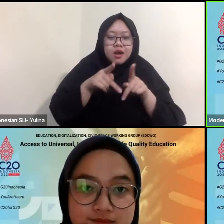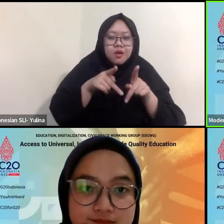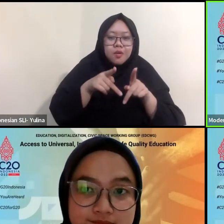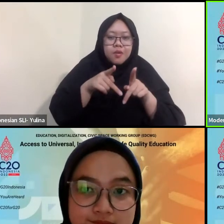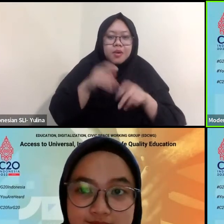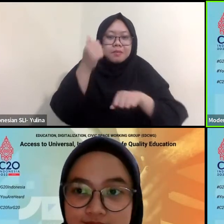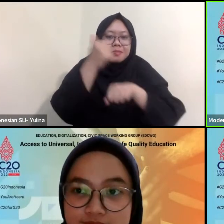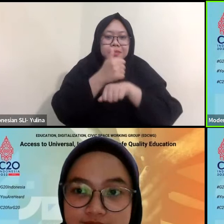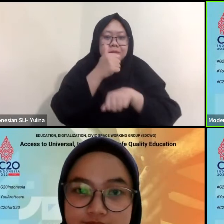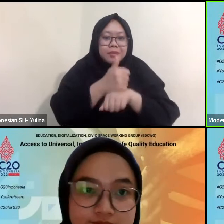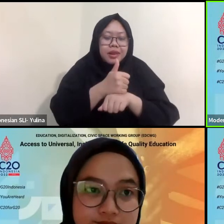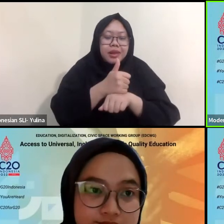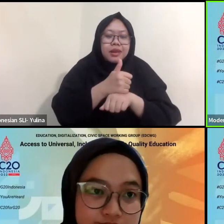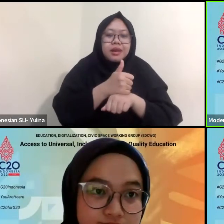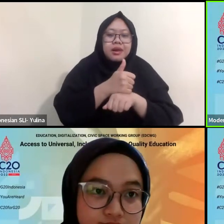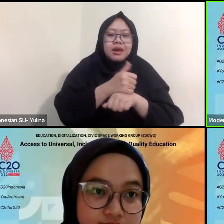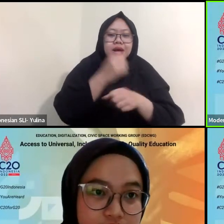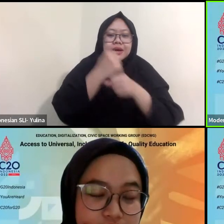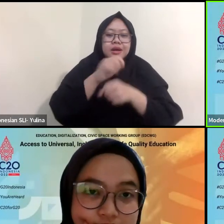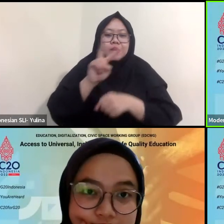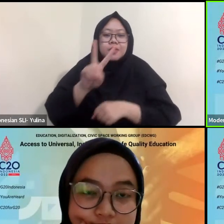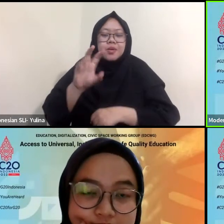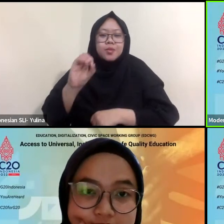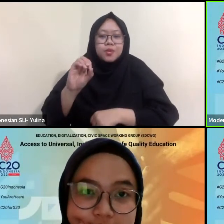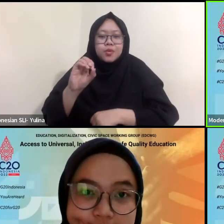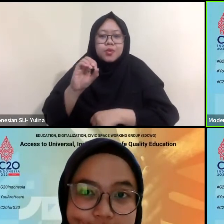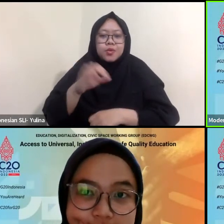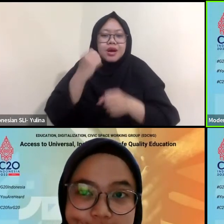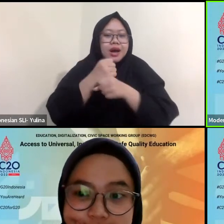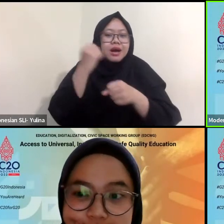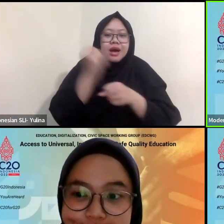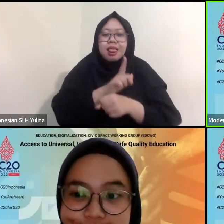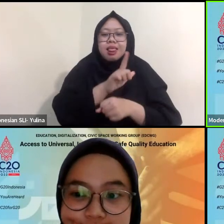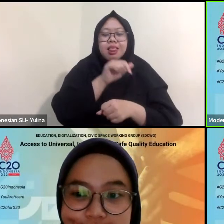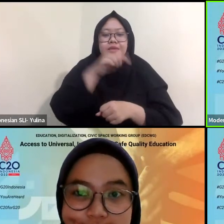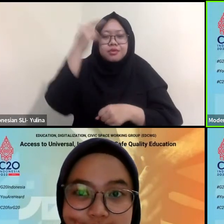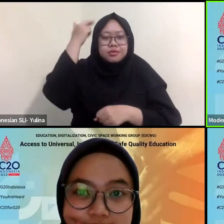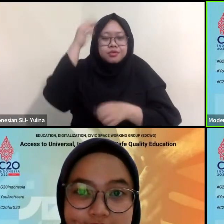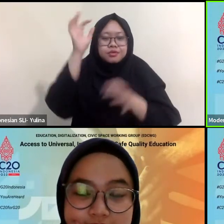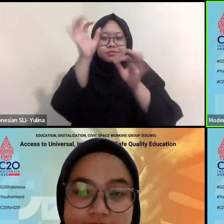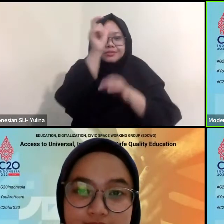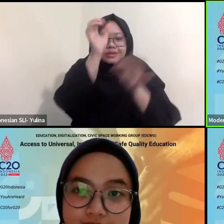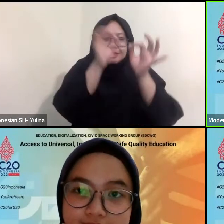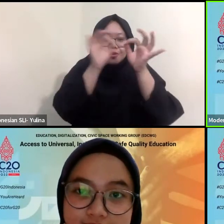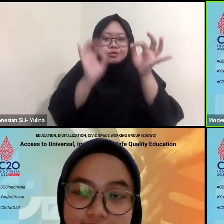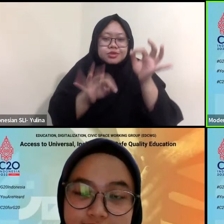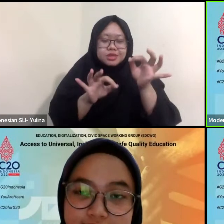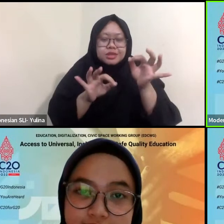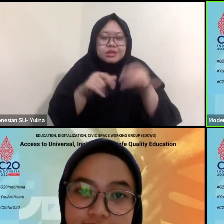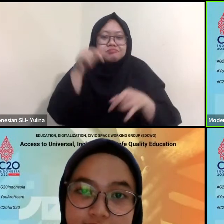are failed to address this, what would happen to these, you know, the overall inequality around the world?